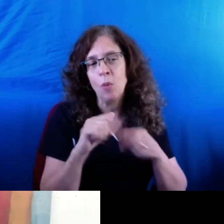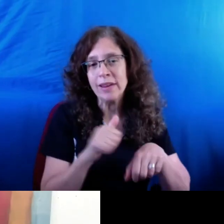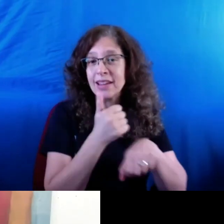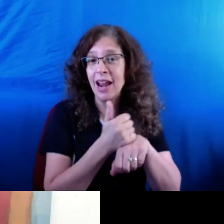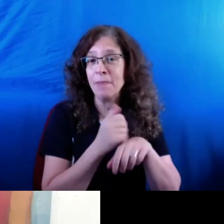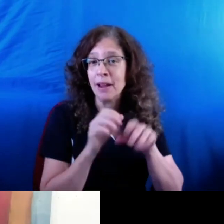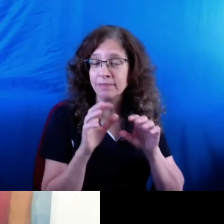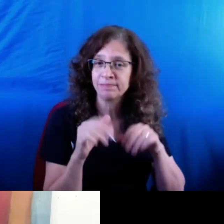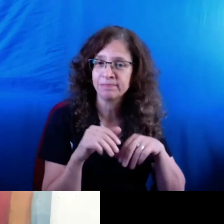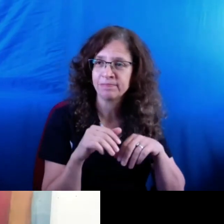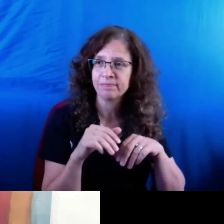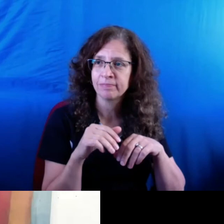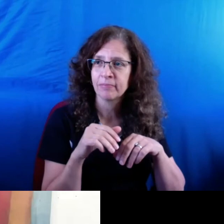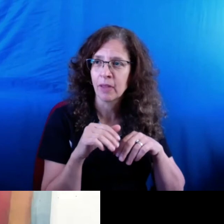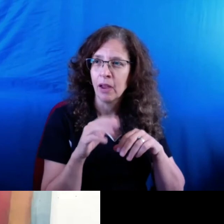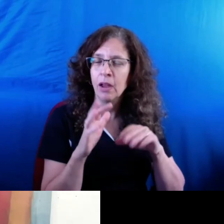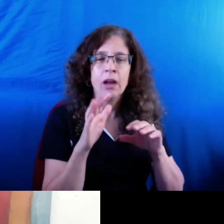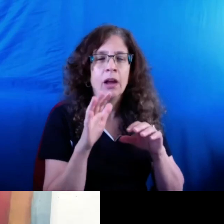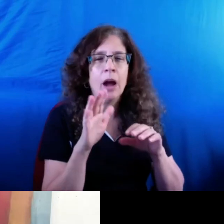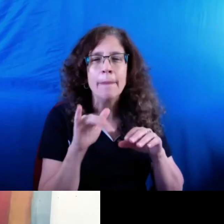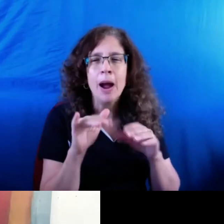I noticed when we set up